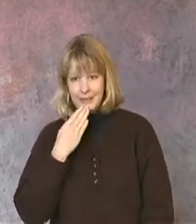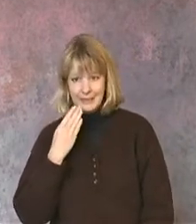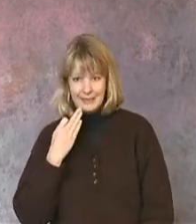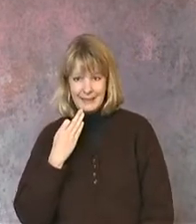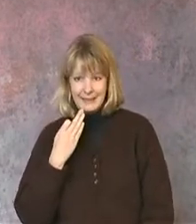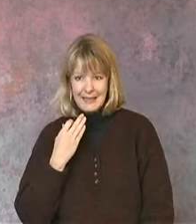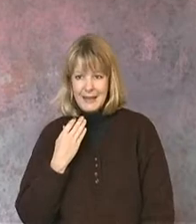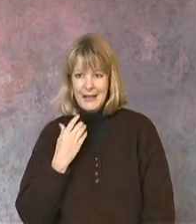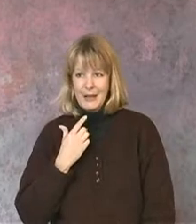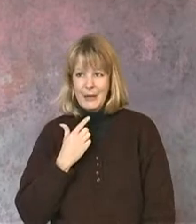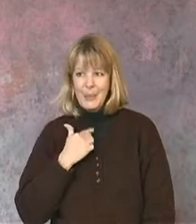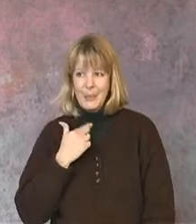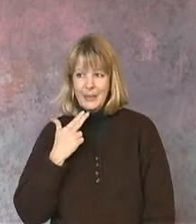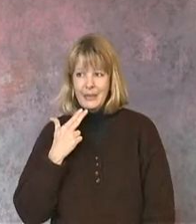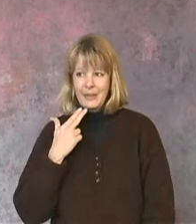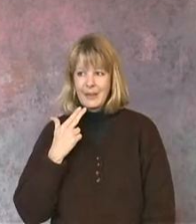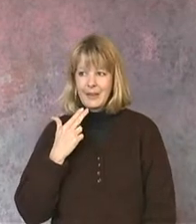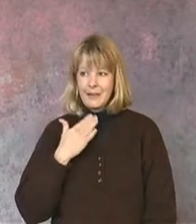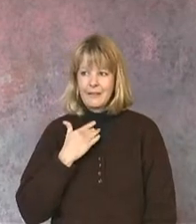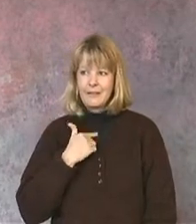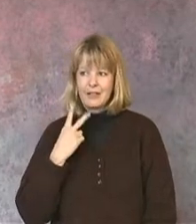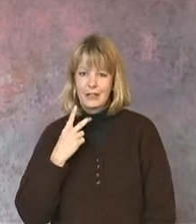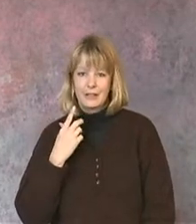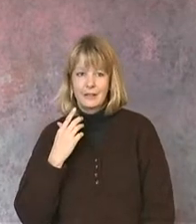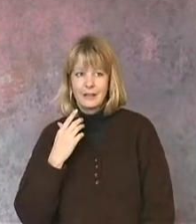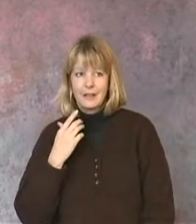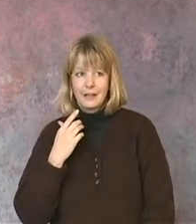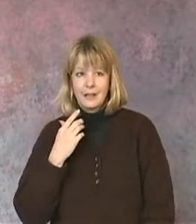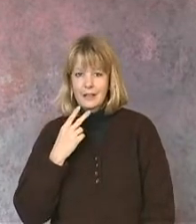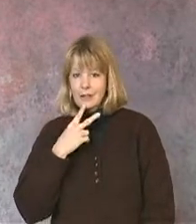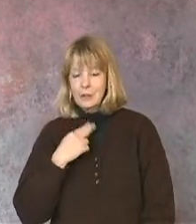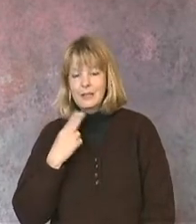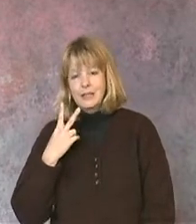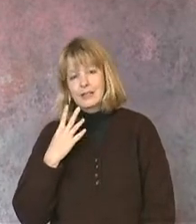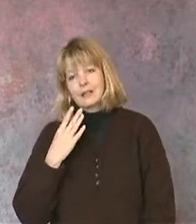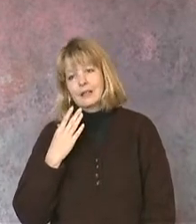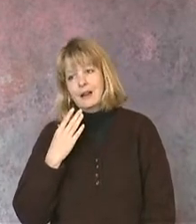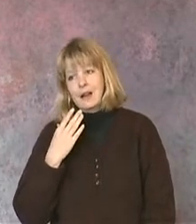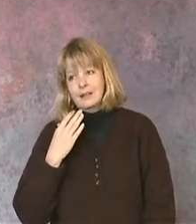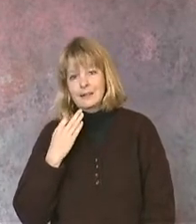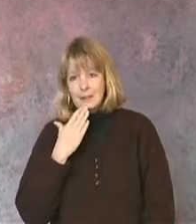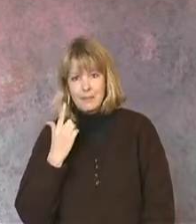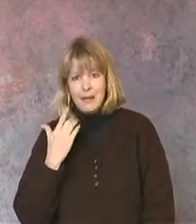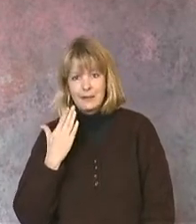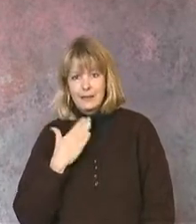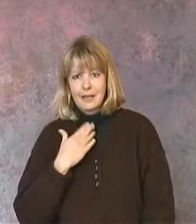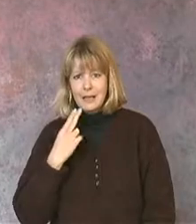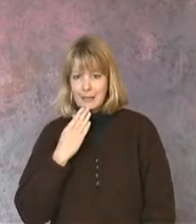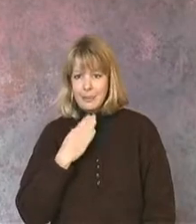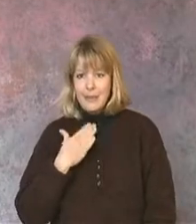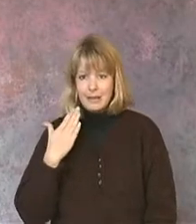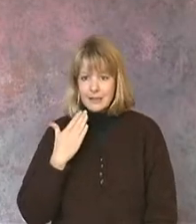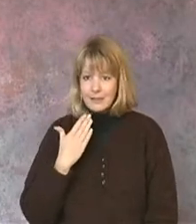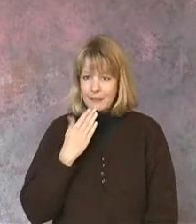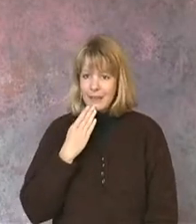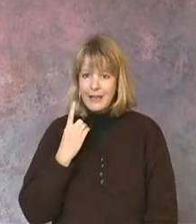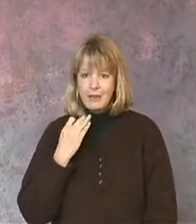experience with fishing using smelt as bait and